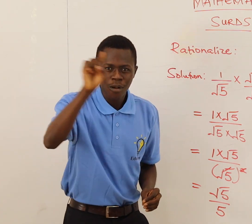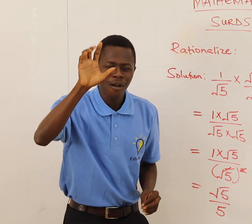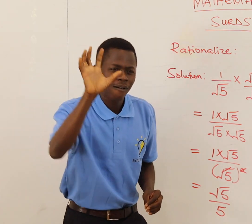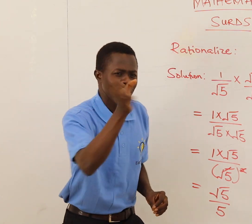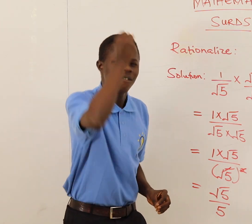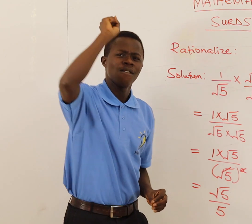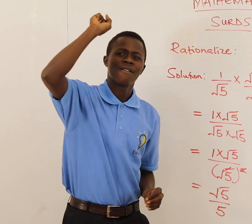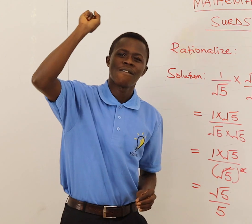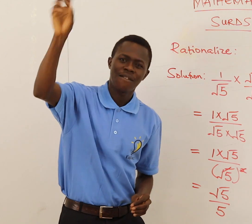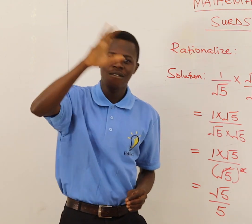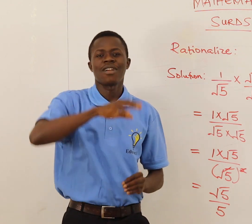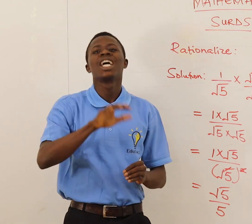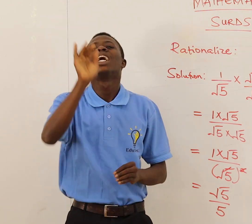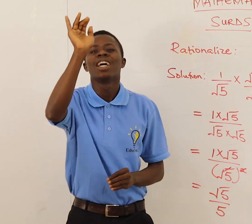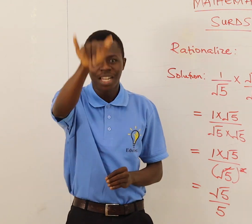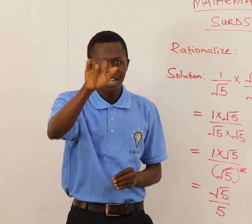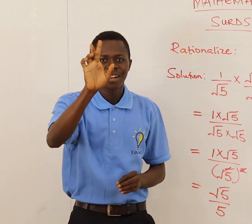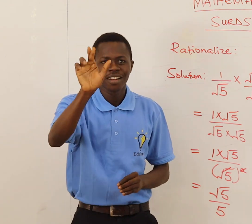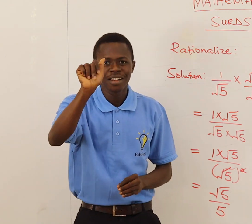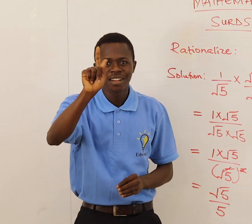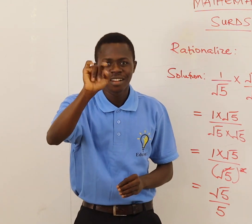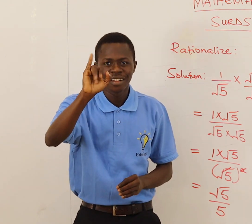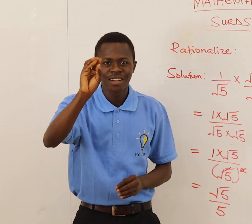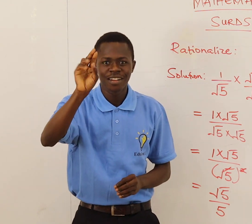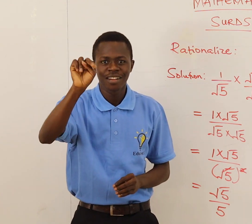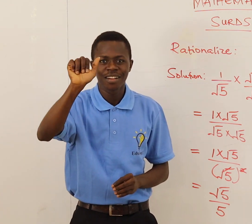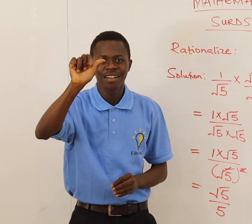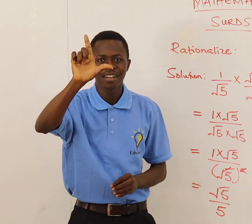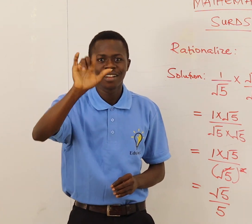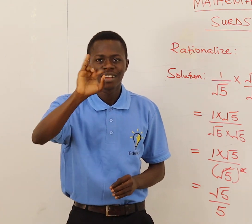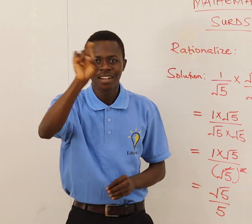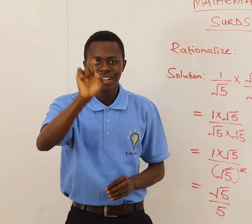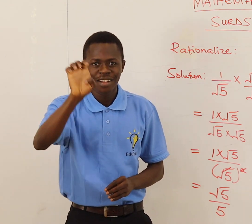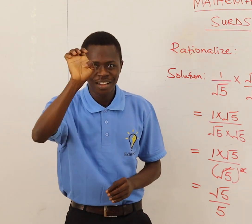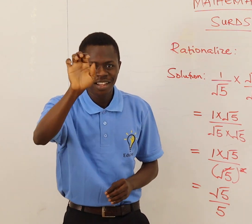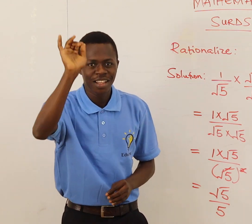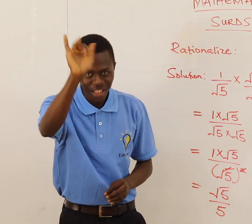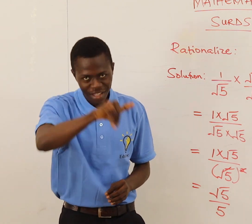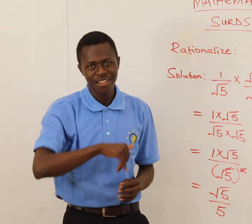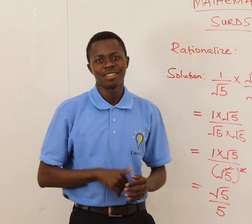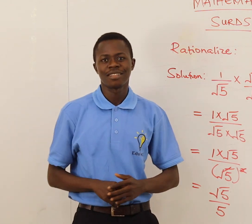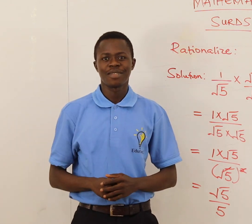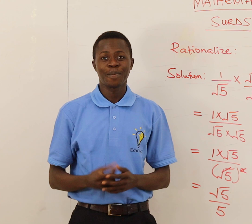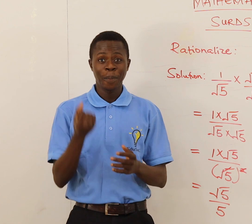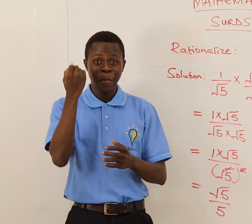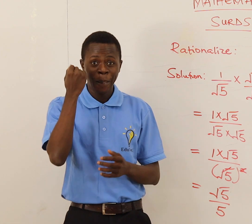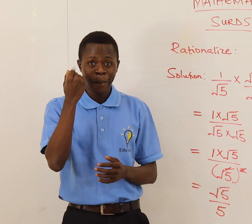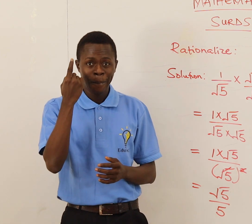the denominator, do you still see it? No. So this means that we've been able to get rid